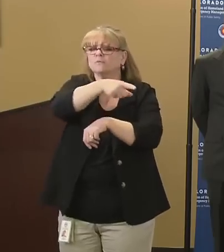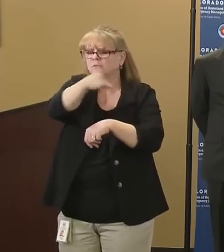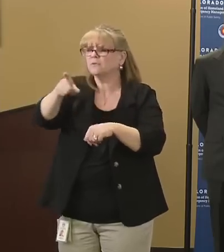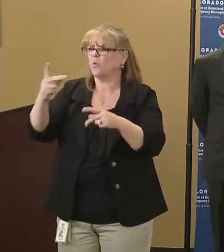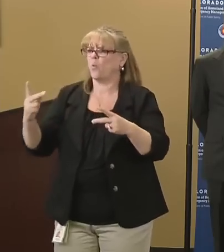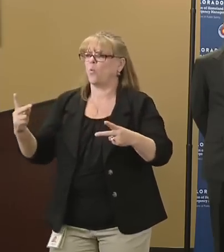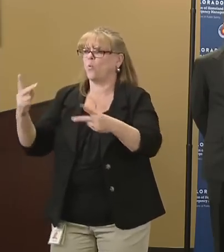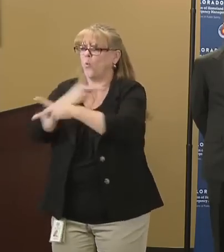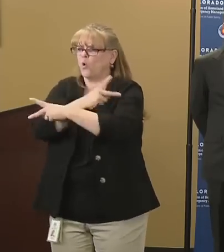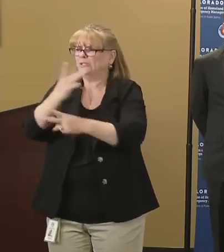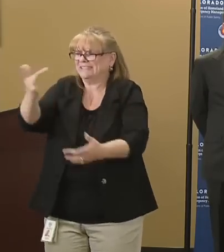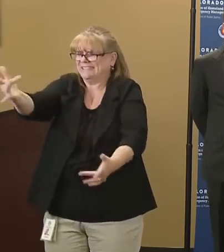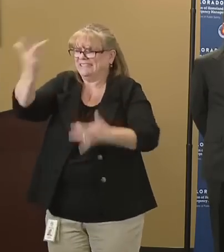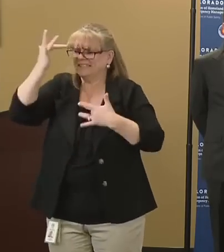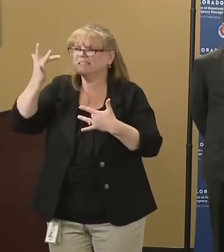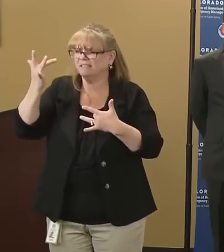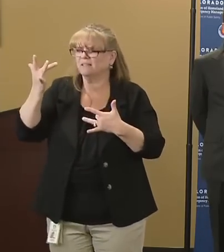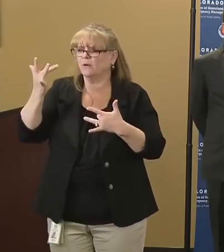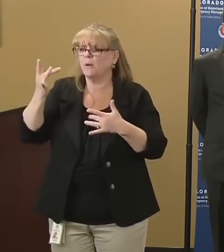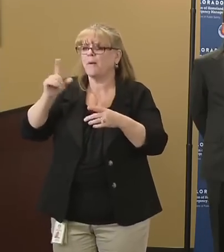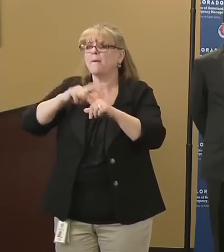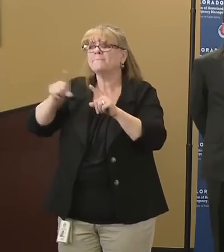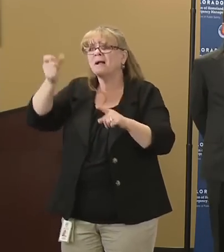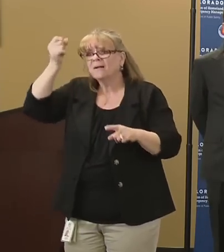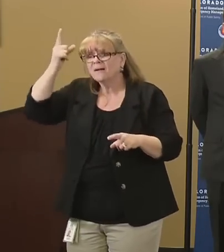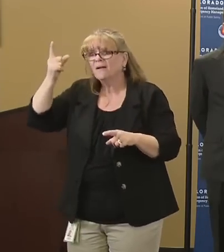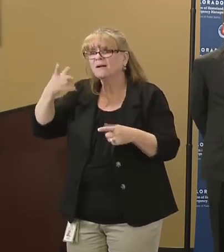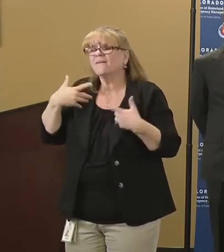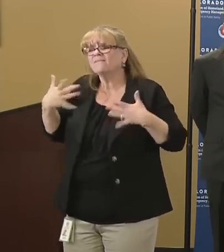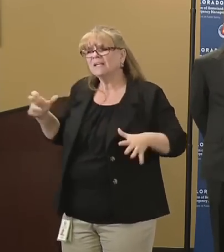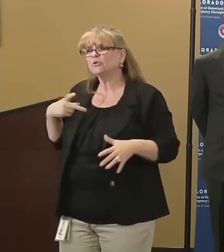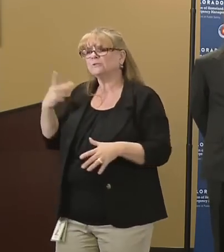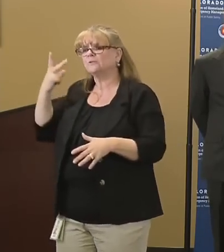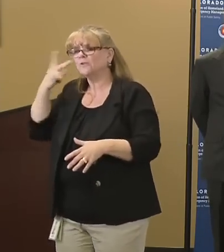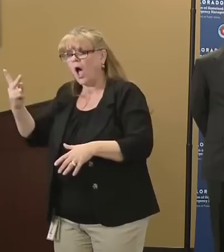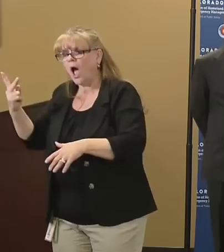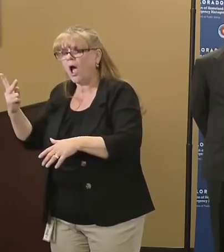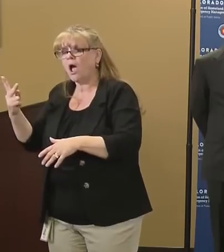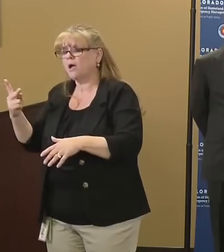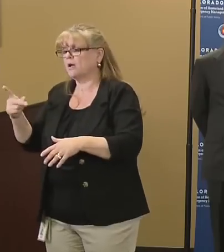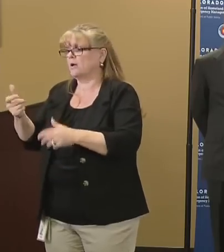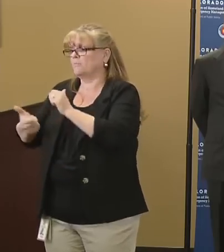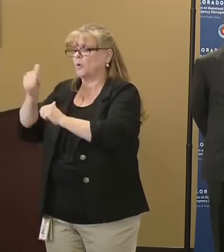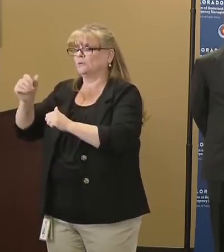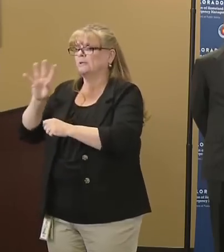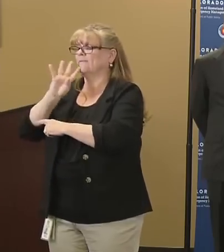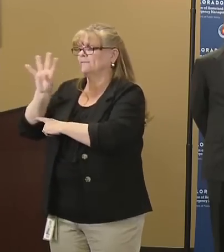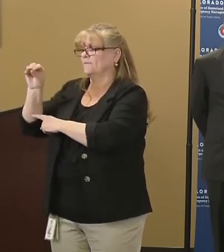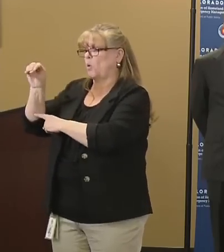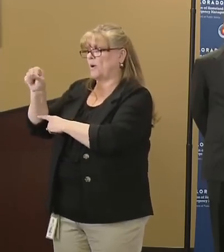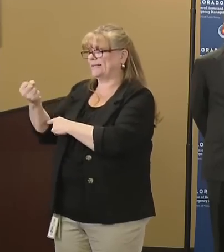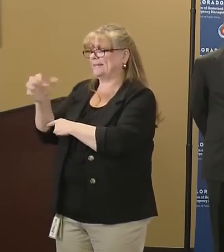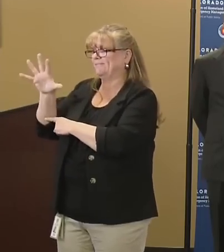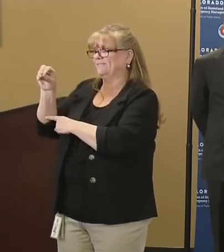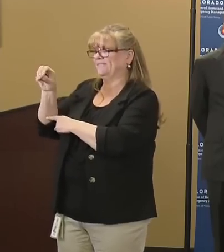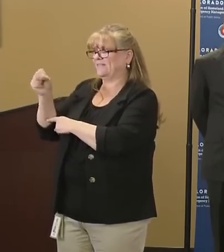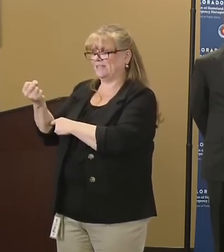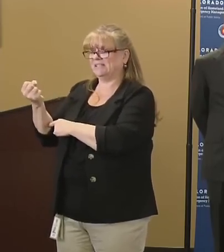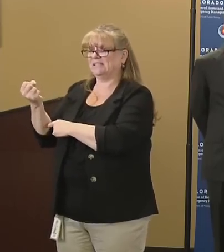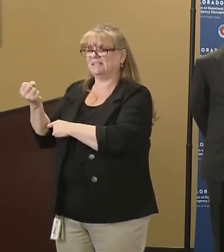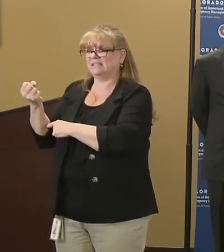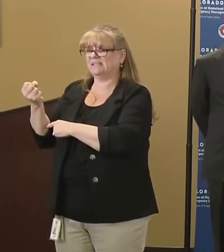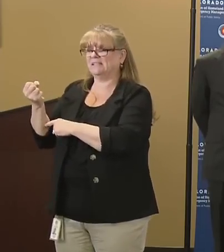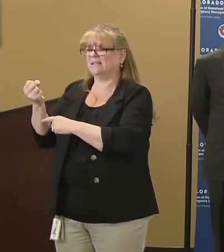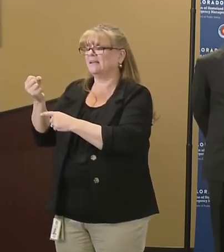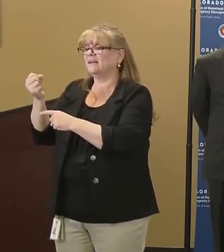the COVID patients we are treating are on average in their 40s and 50s, and some are as young as 19 years old. Many